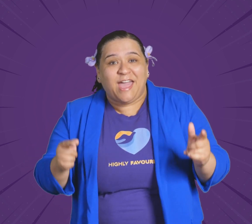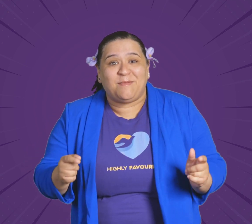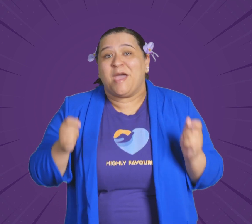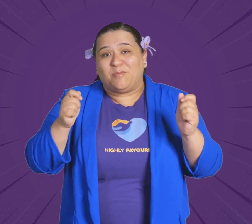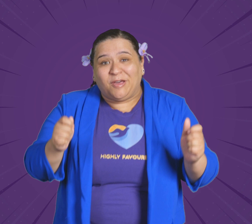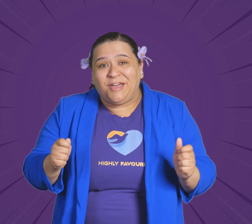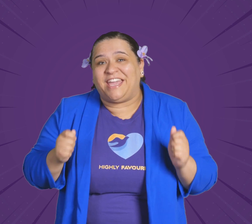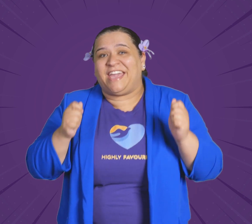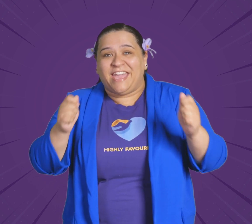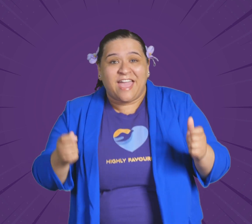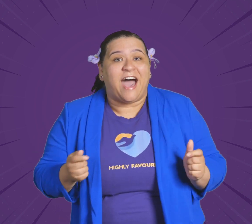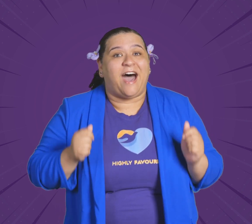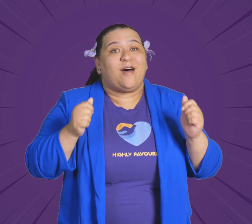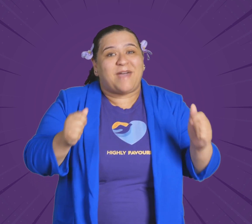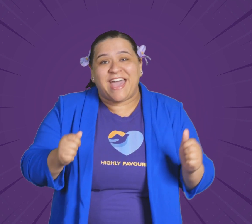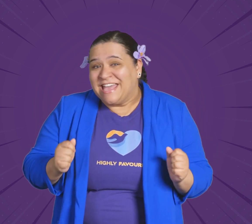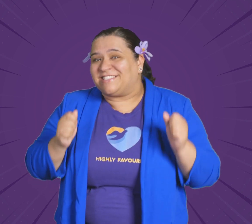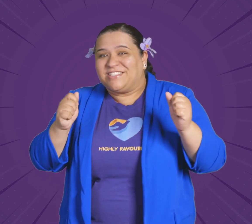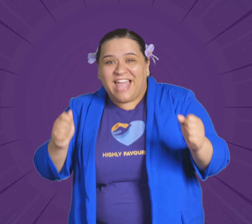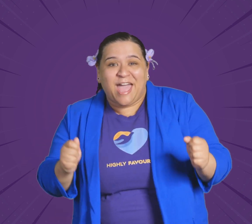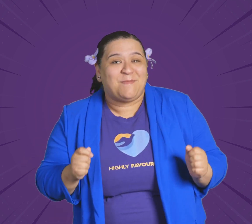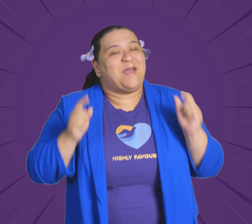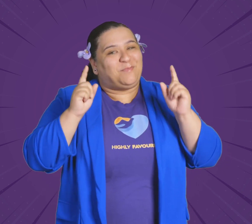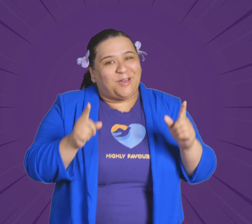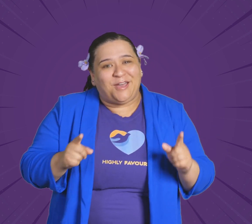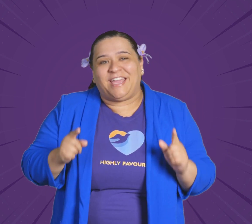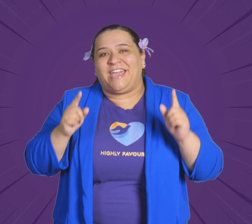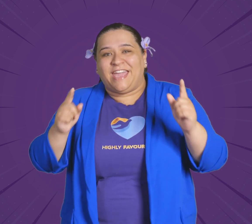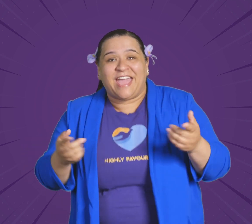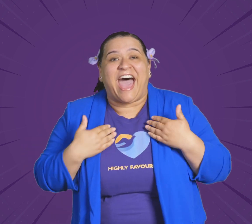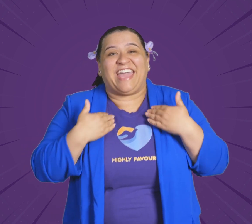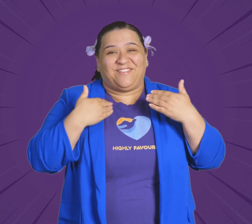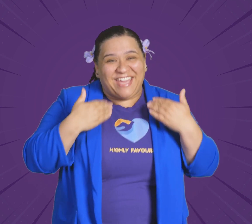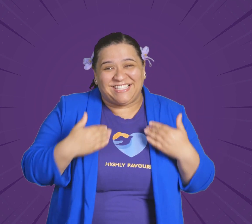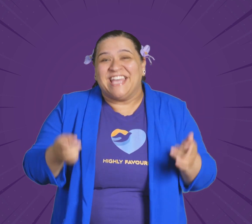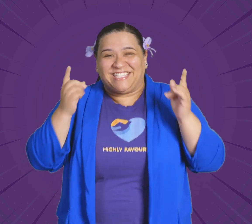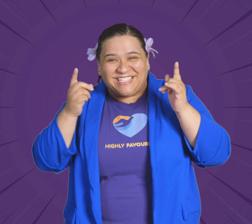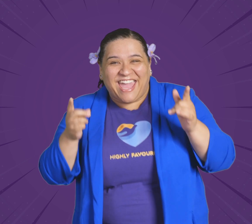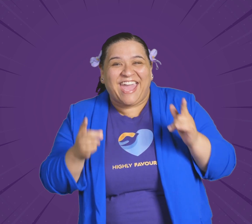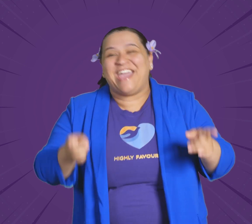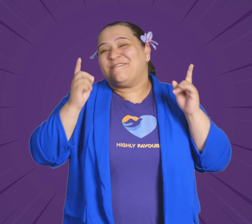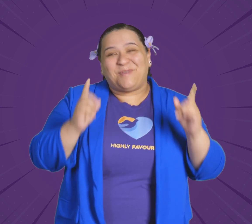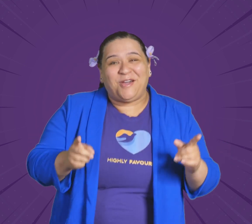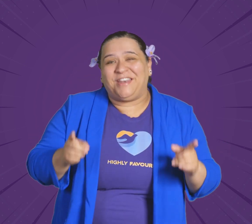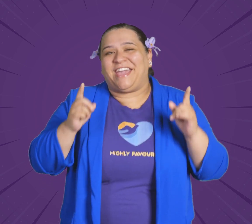lamp burning, our master's lamp burning. I am his to stay